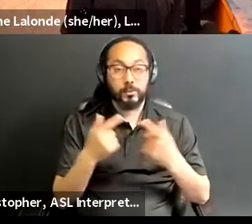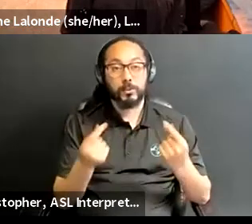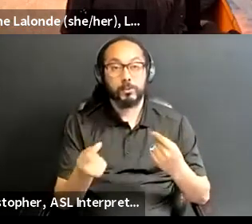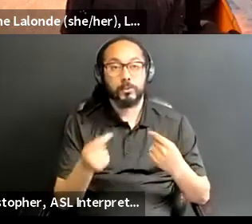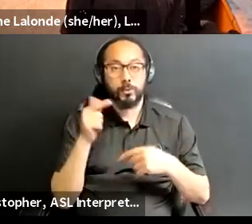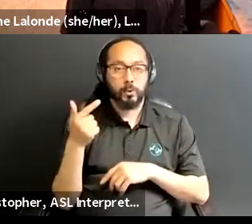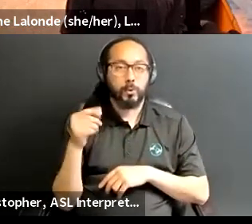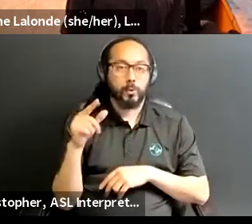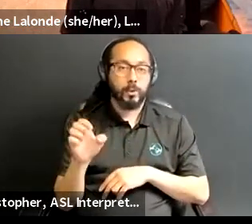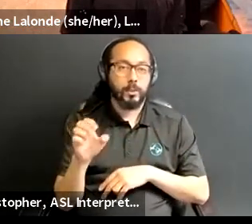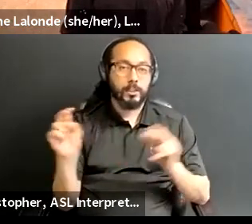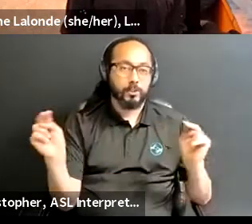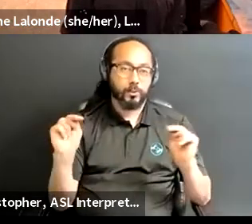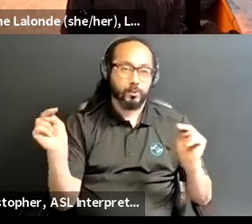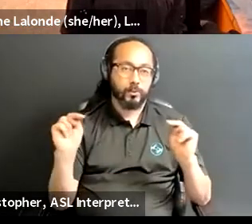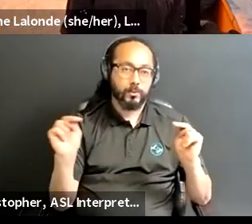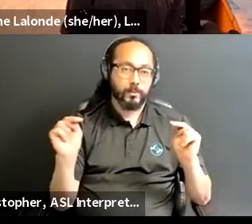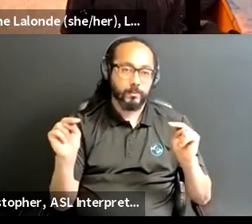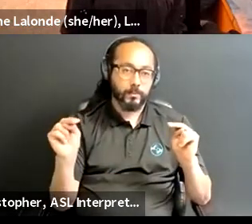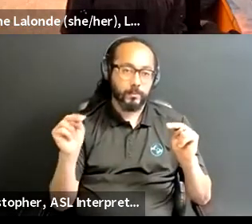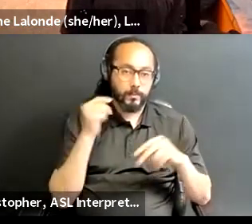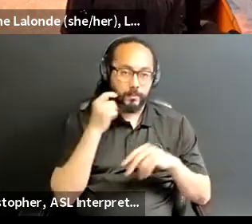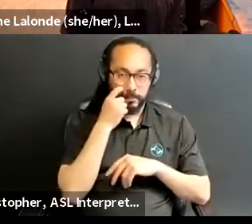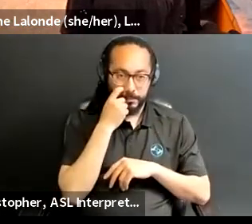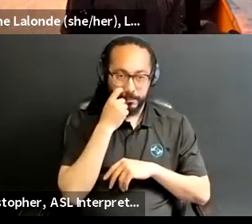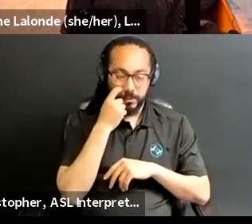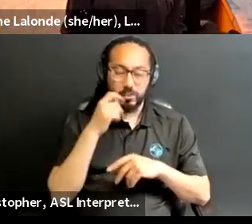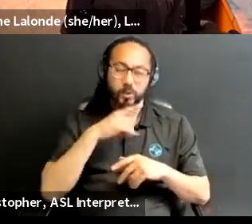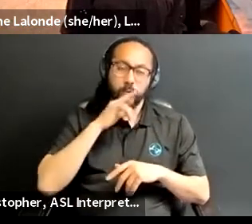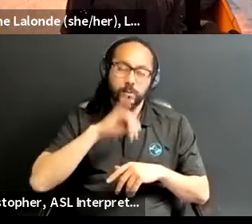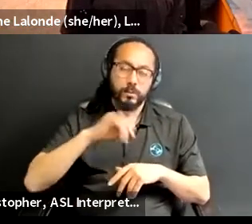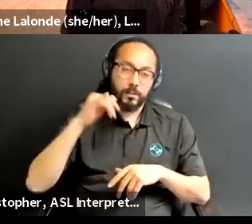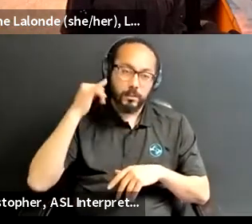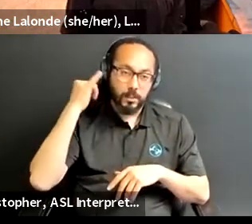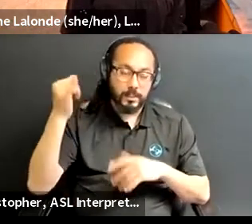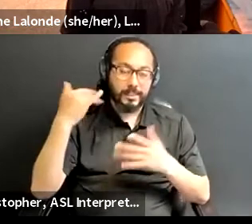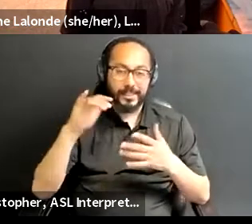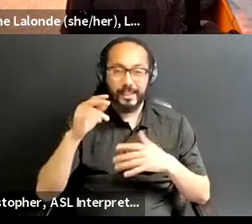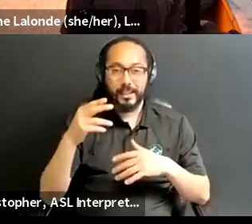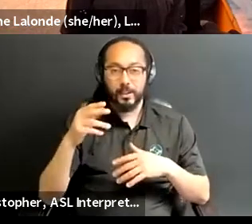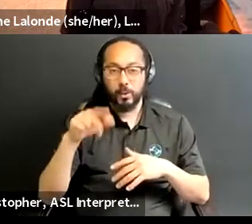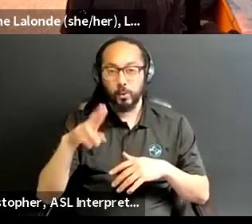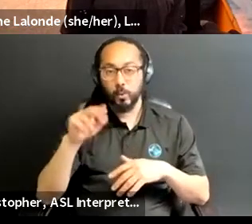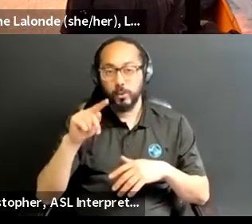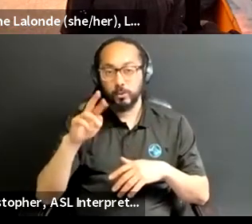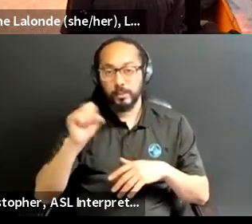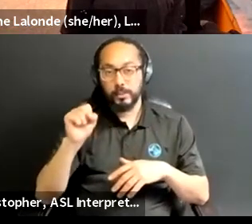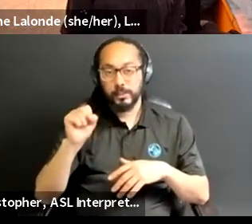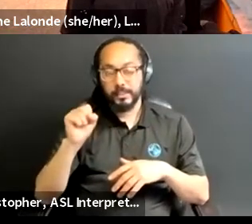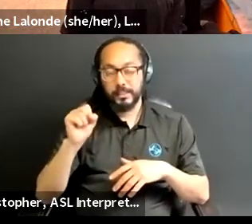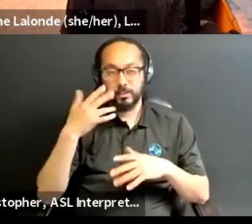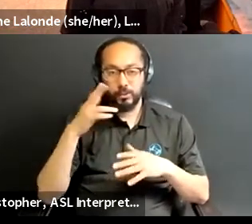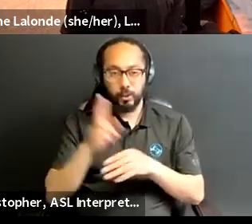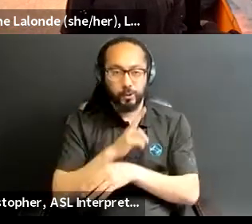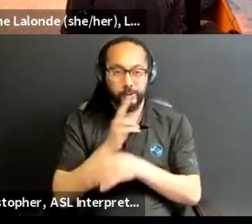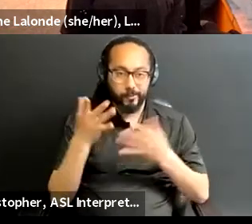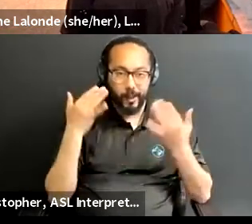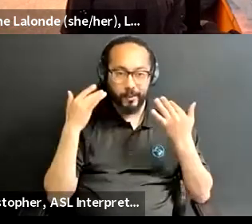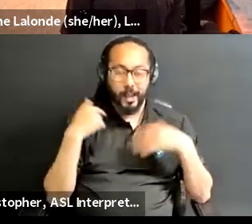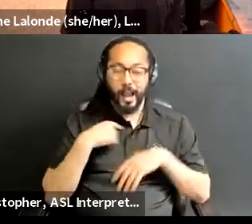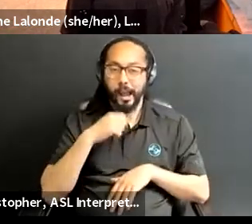page. And so you could think of it really as a header. If you use Qualtrics is pretty user-friendly. I'm not at